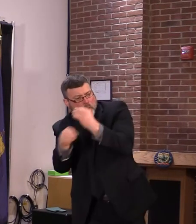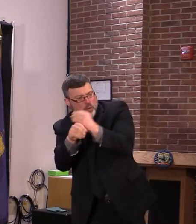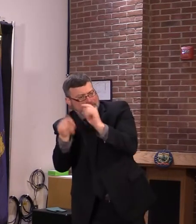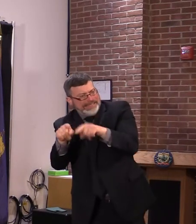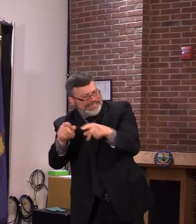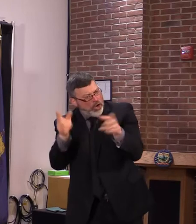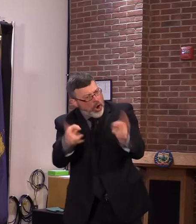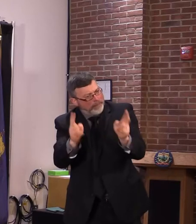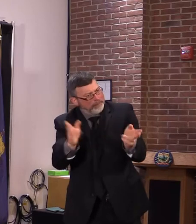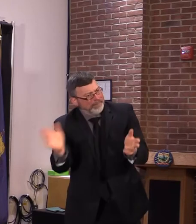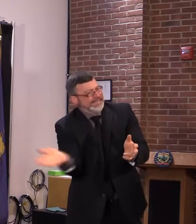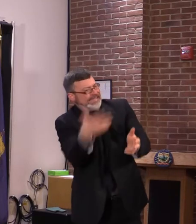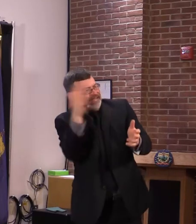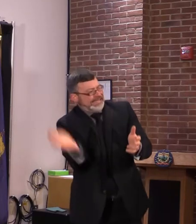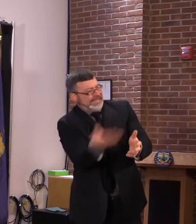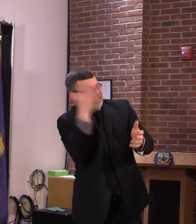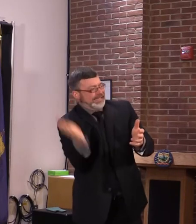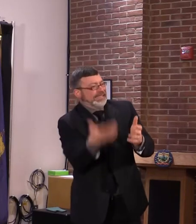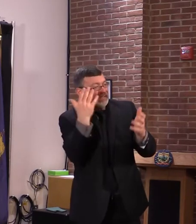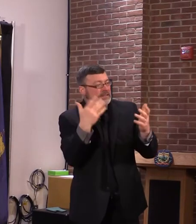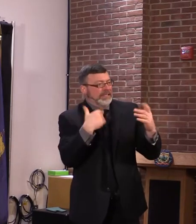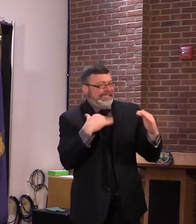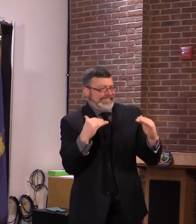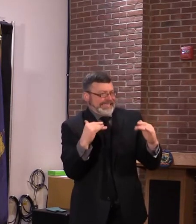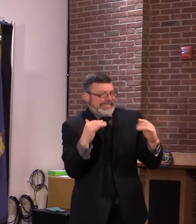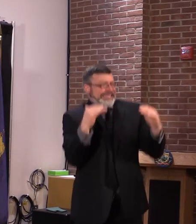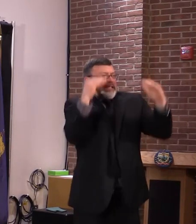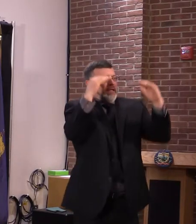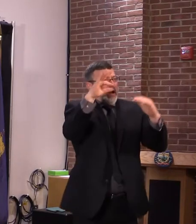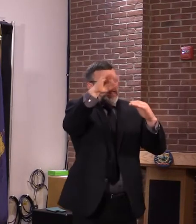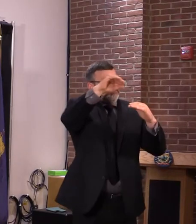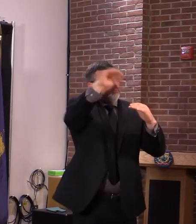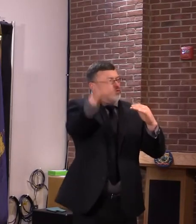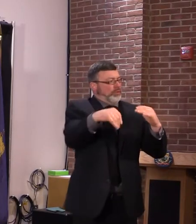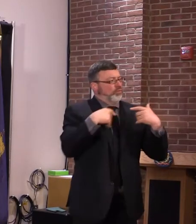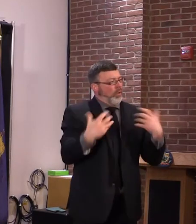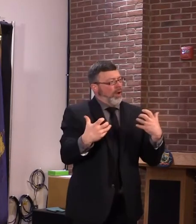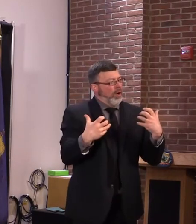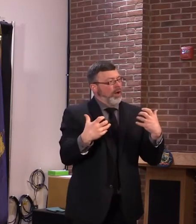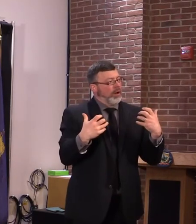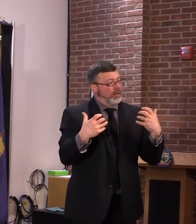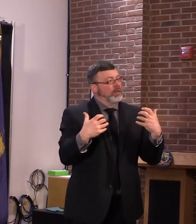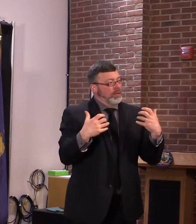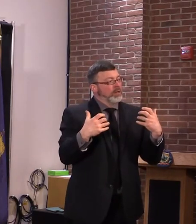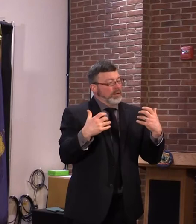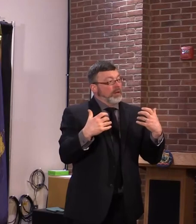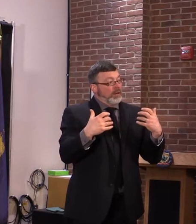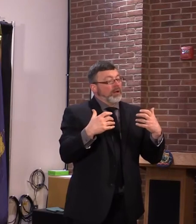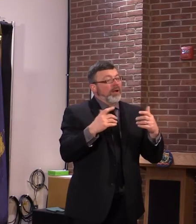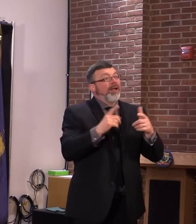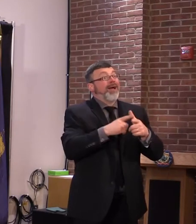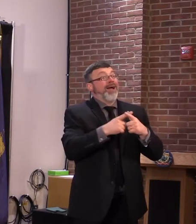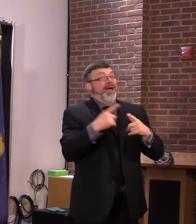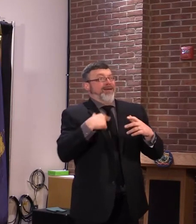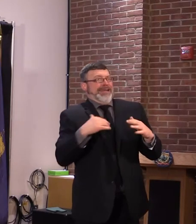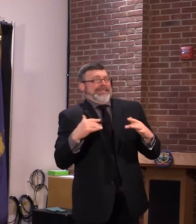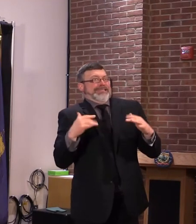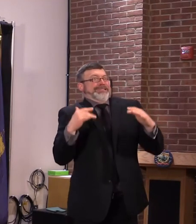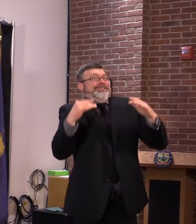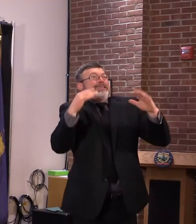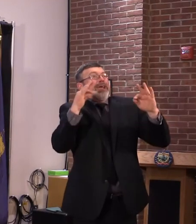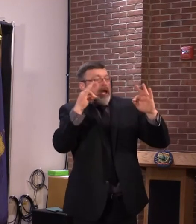time, I think that does allow for a little bit different approach. And